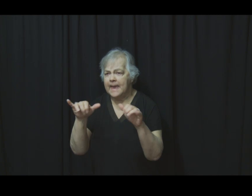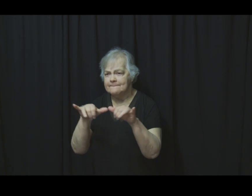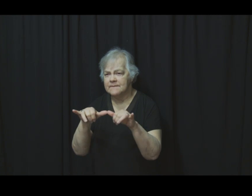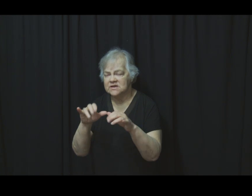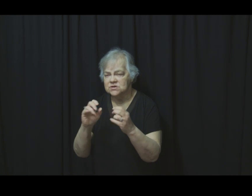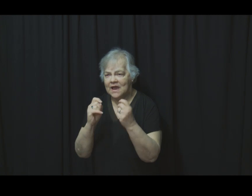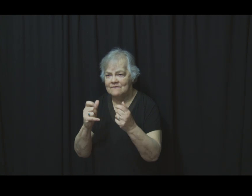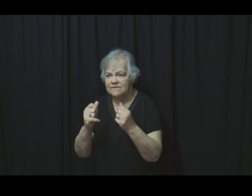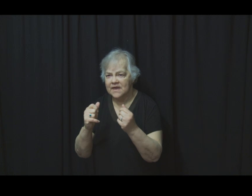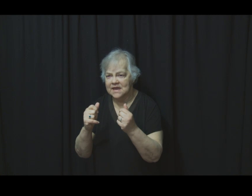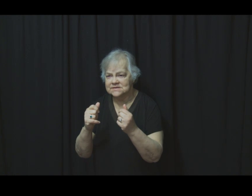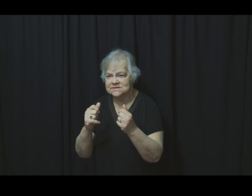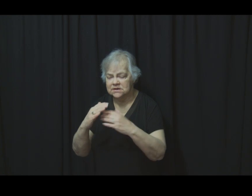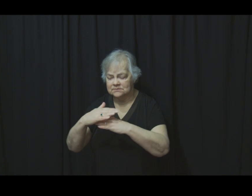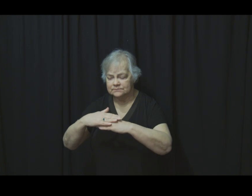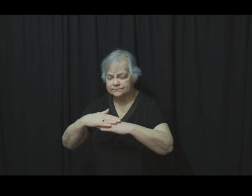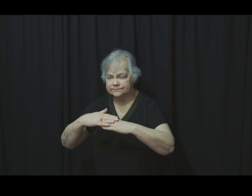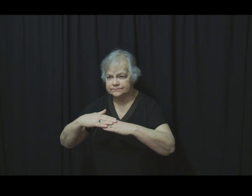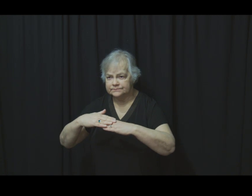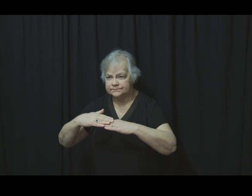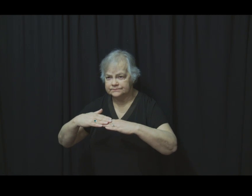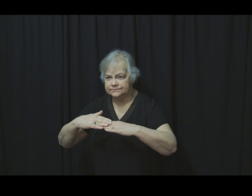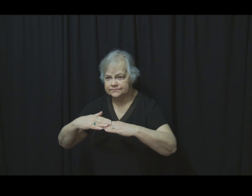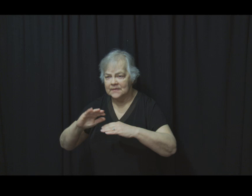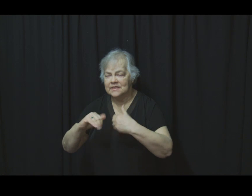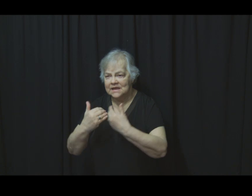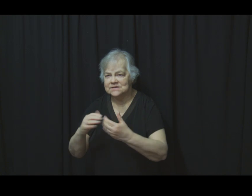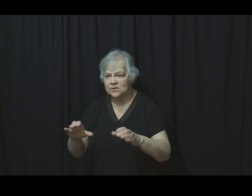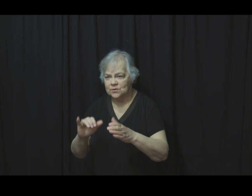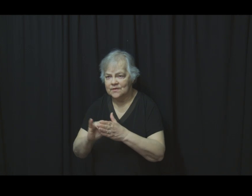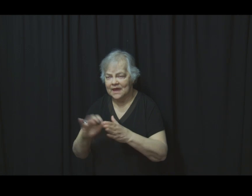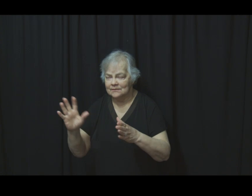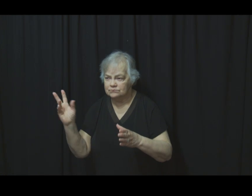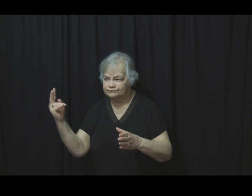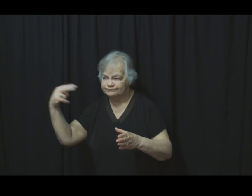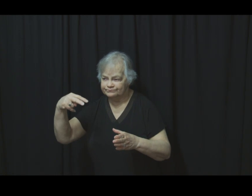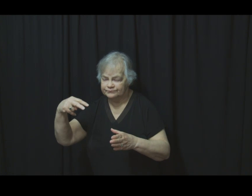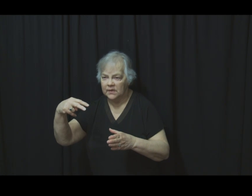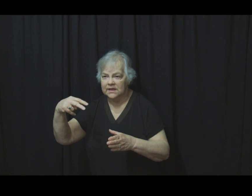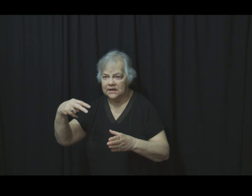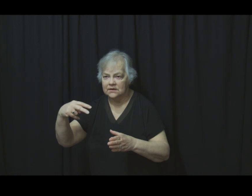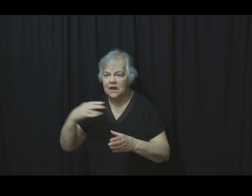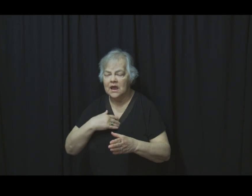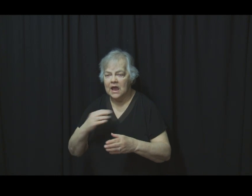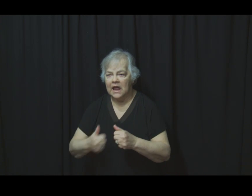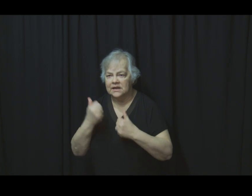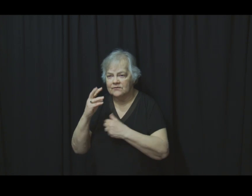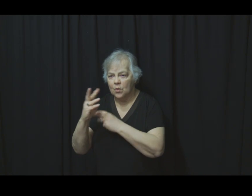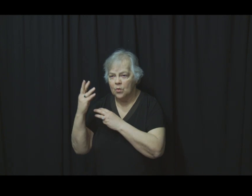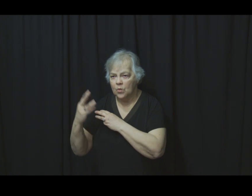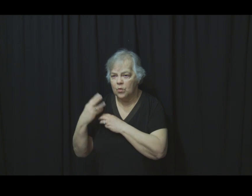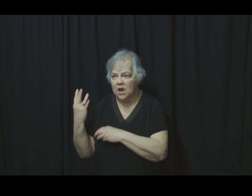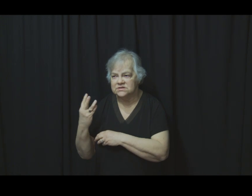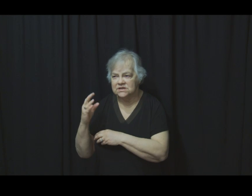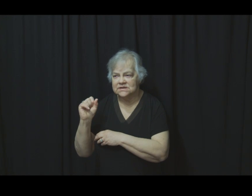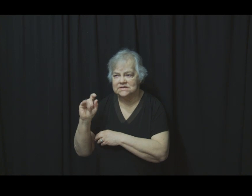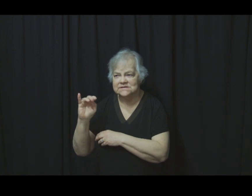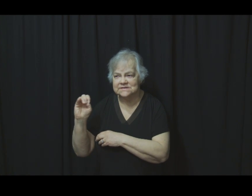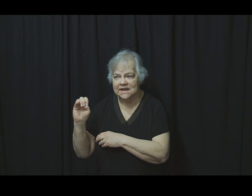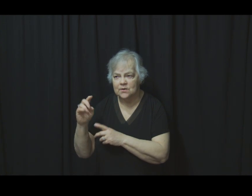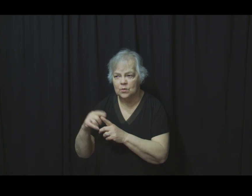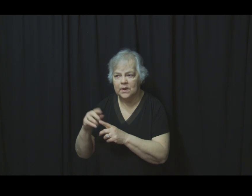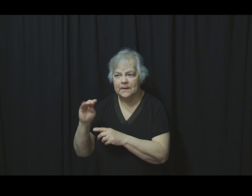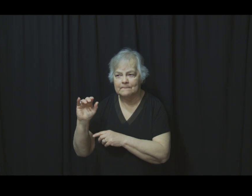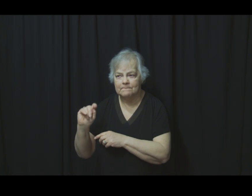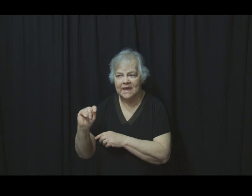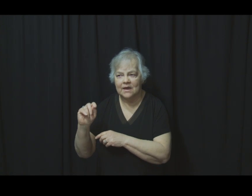fast the continents were spreading. That's how we do it on the outside. As I said, I lived in Washington State when Mount St. Helens